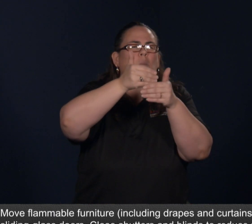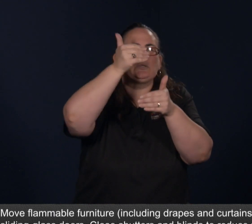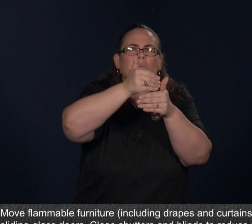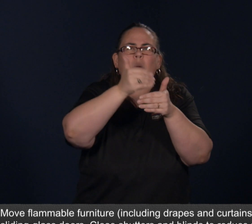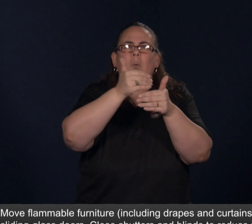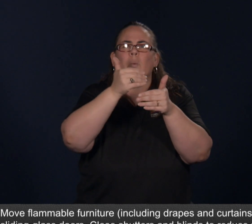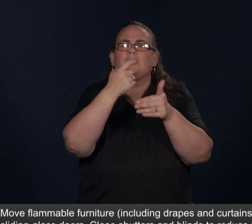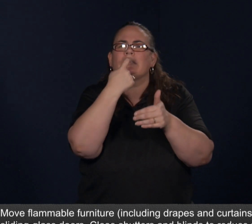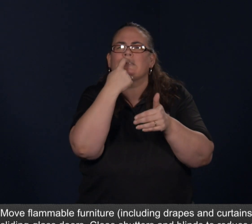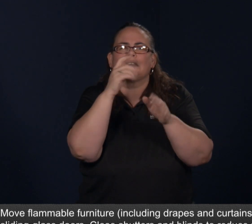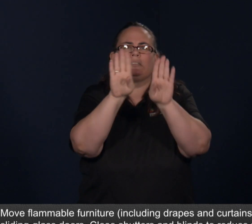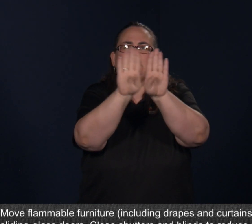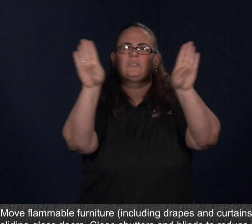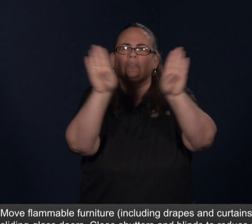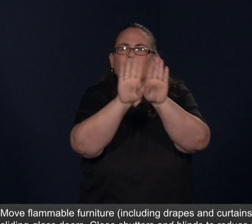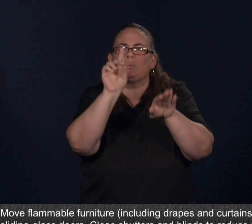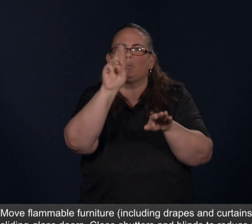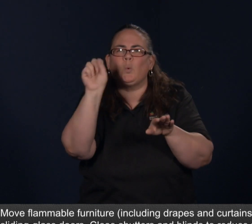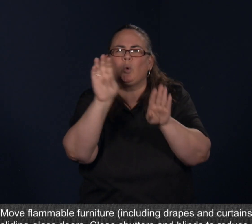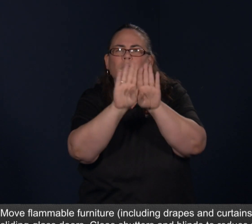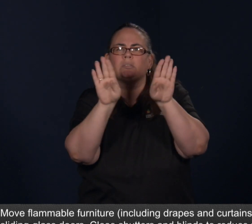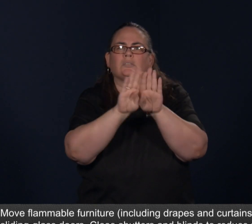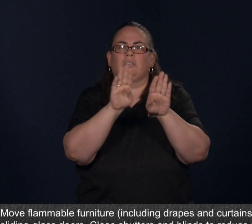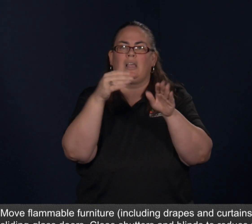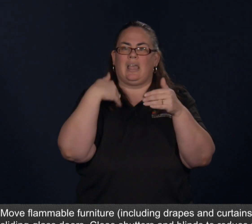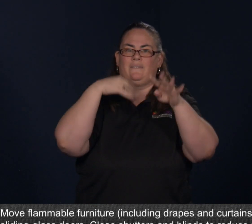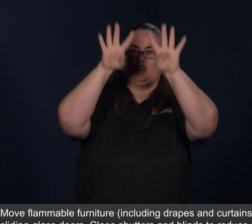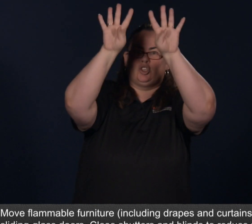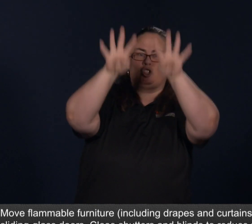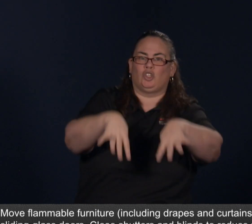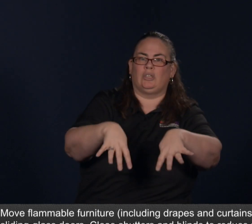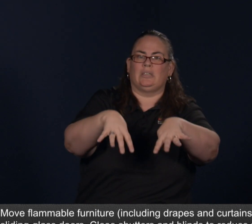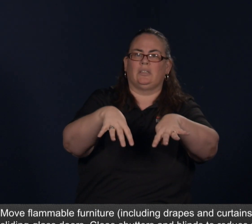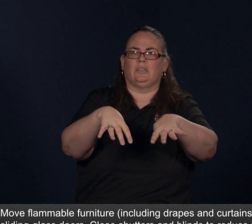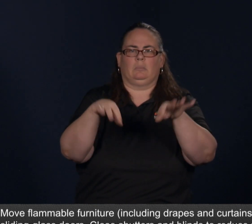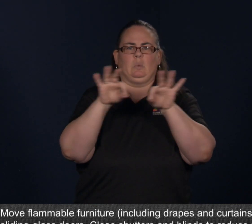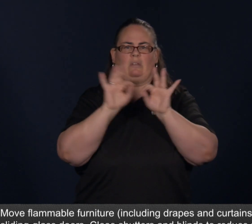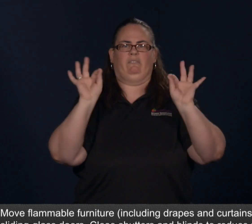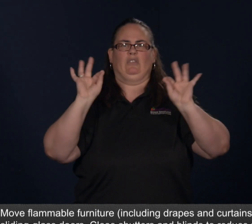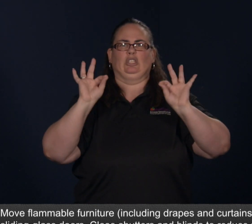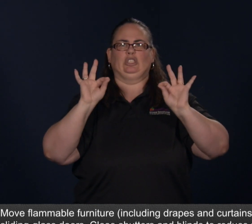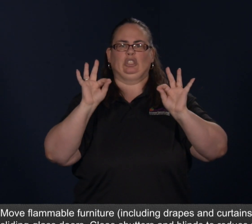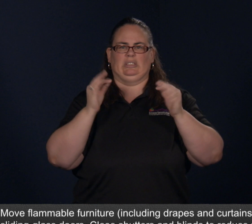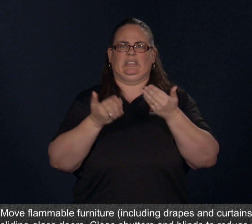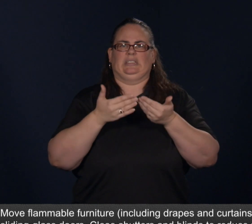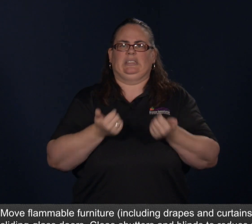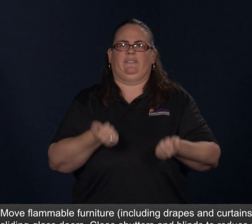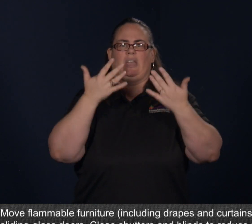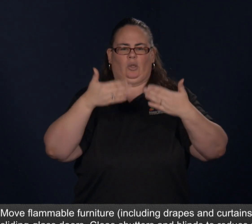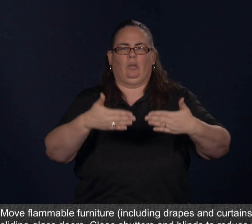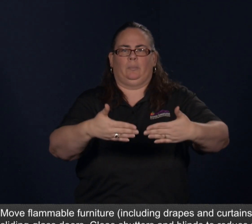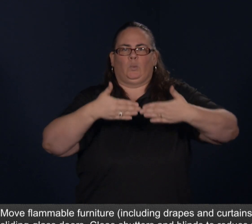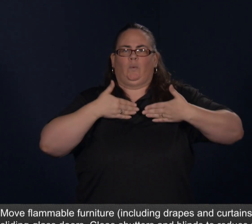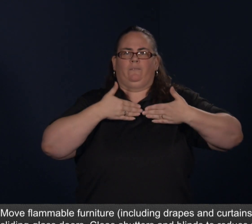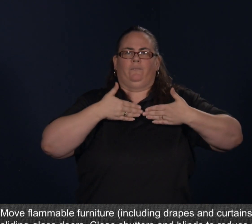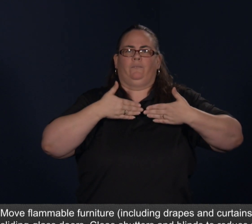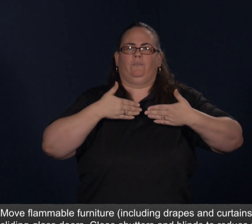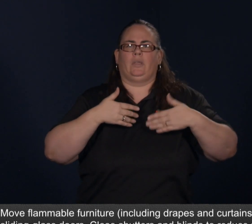Move flammable furniture, including drapes and curtains, away from windows and sliding glass doors.